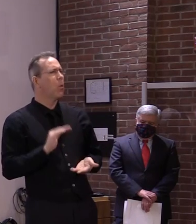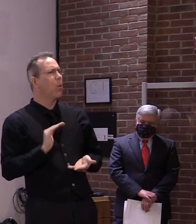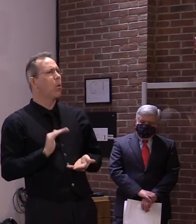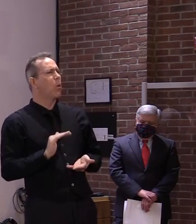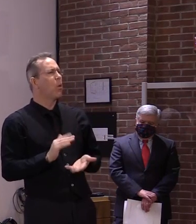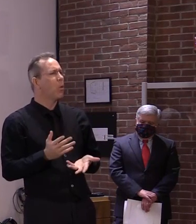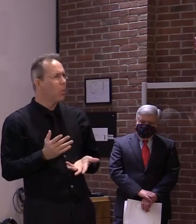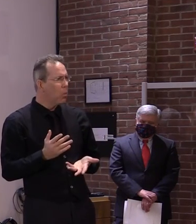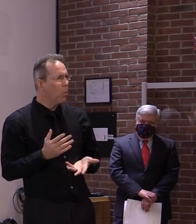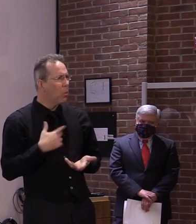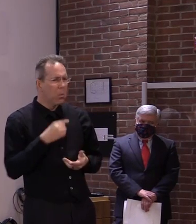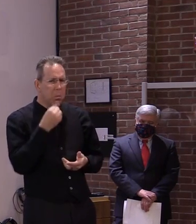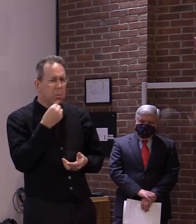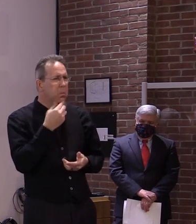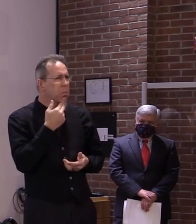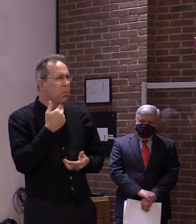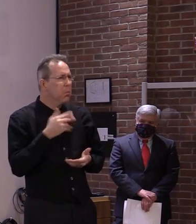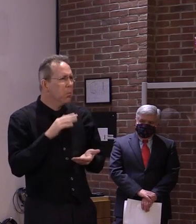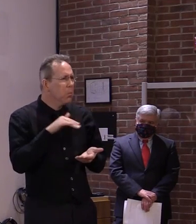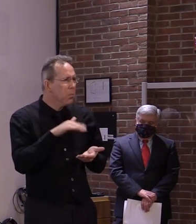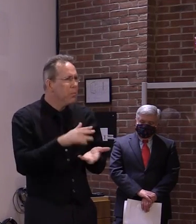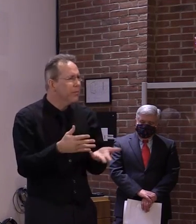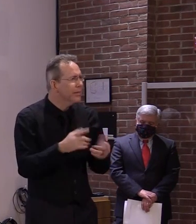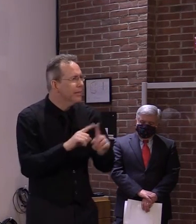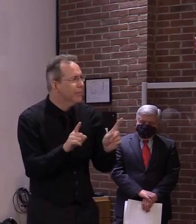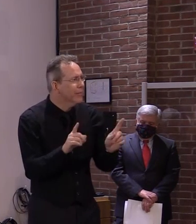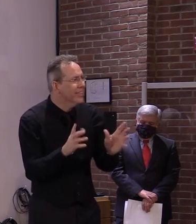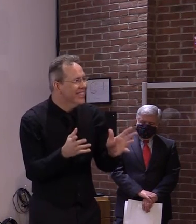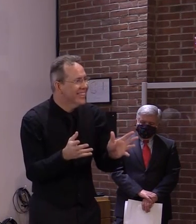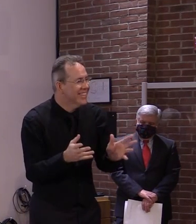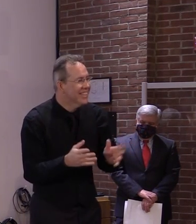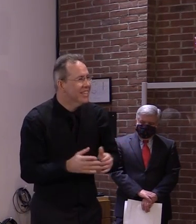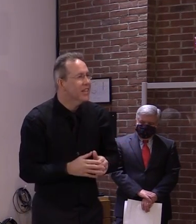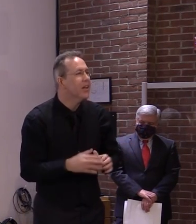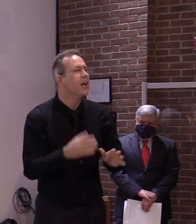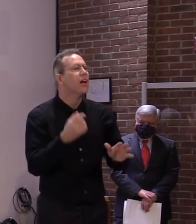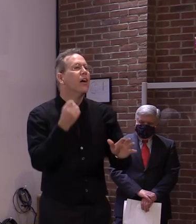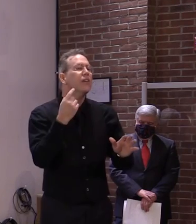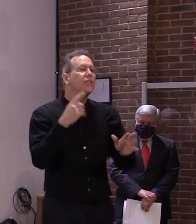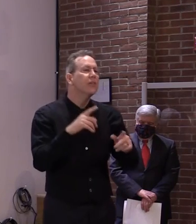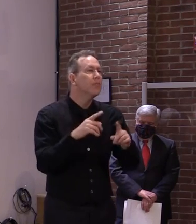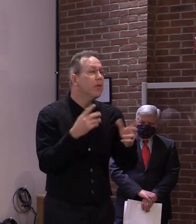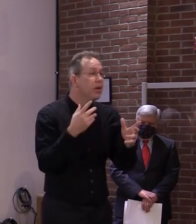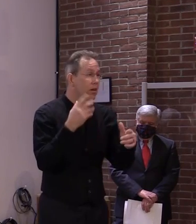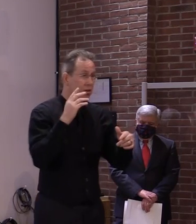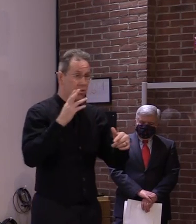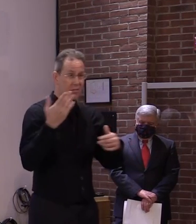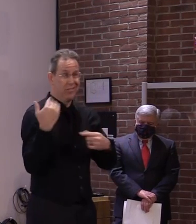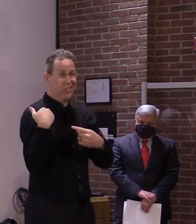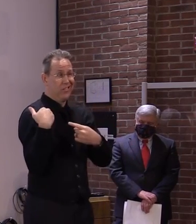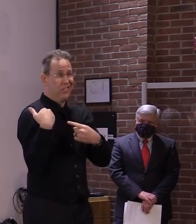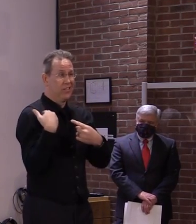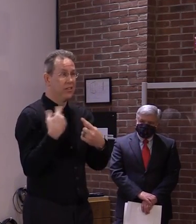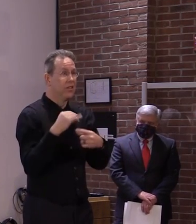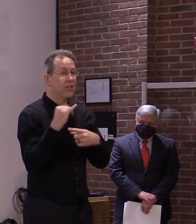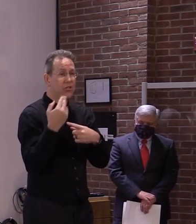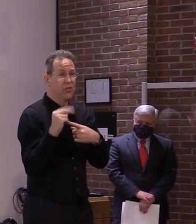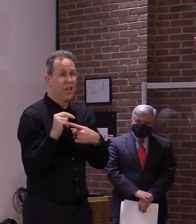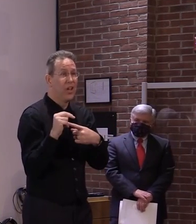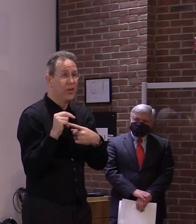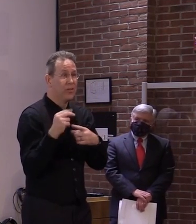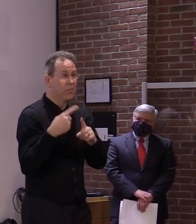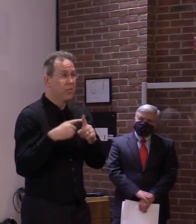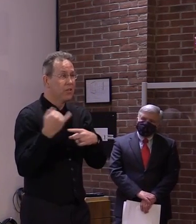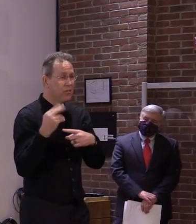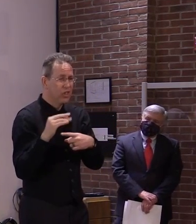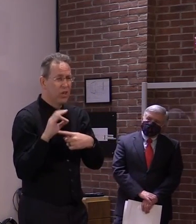higher. Still, in this latest surge that occurred, you know, throughout these holidays from the fall into the winter,